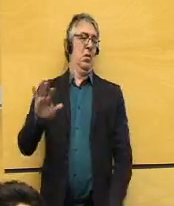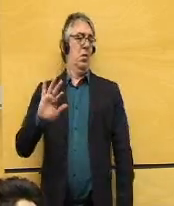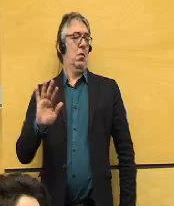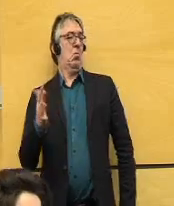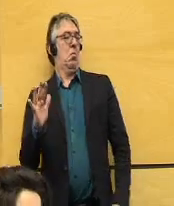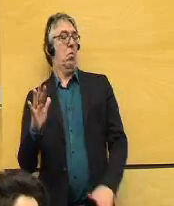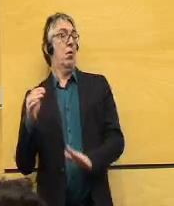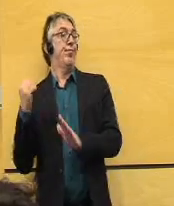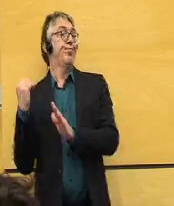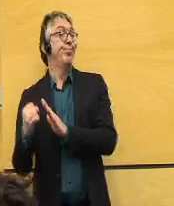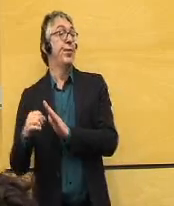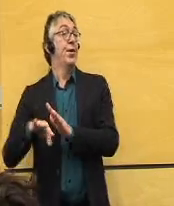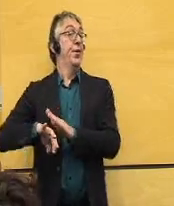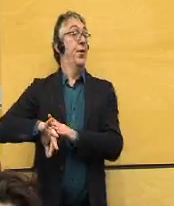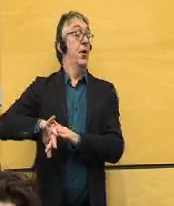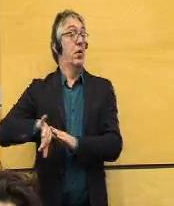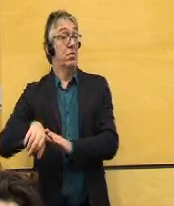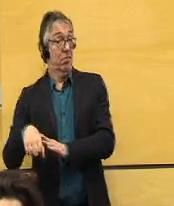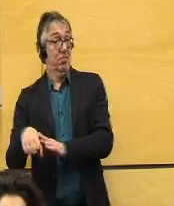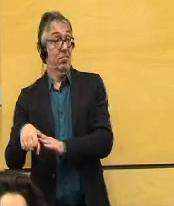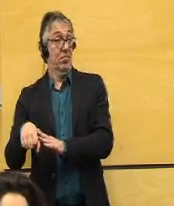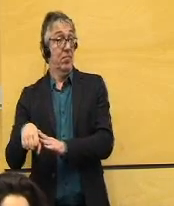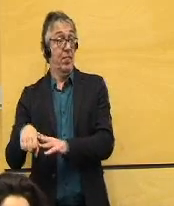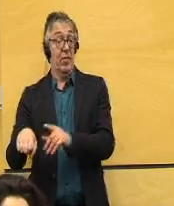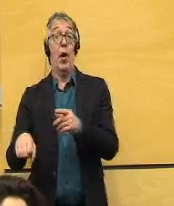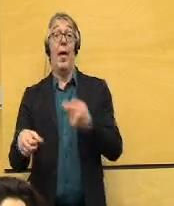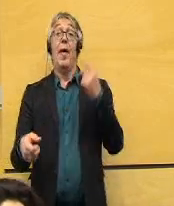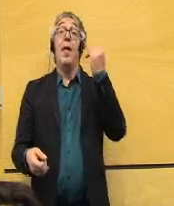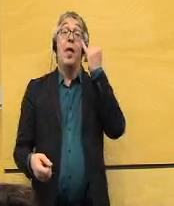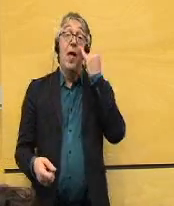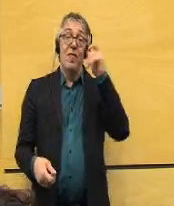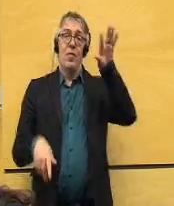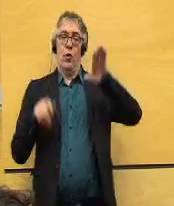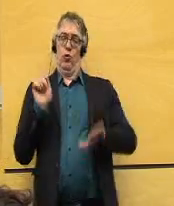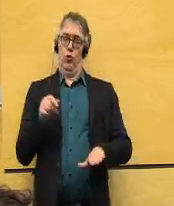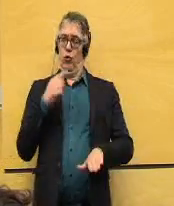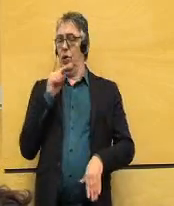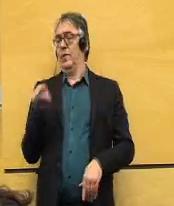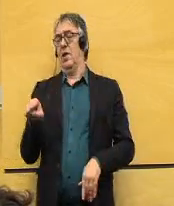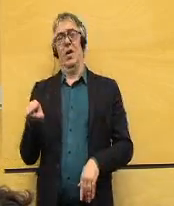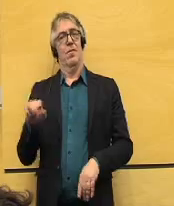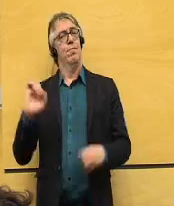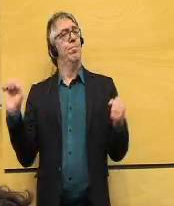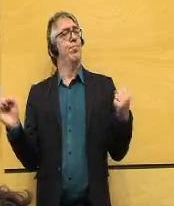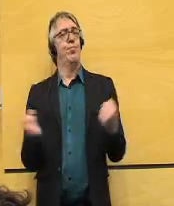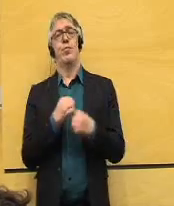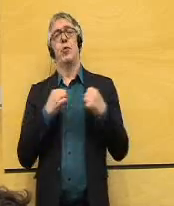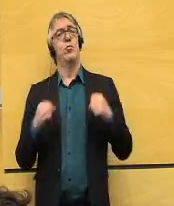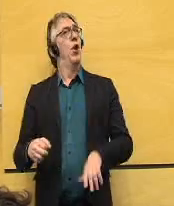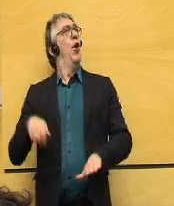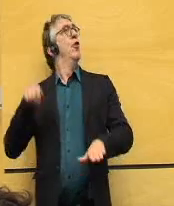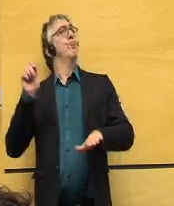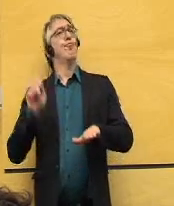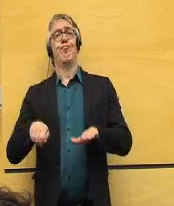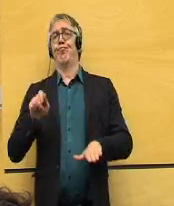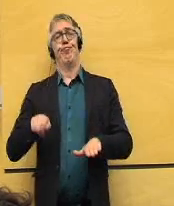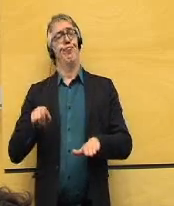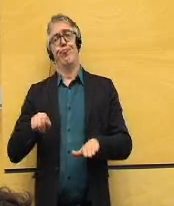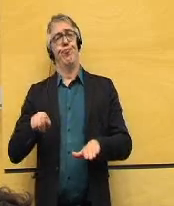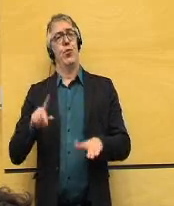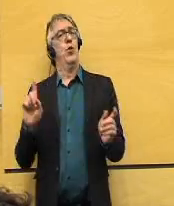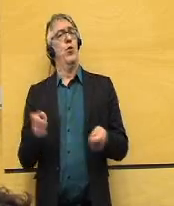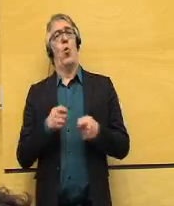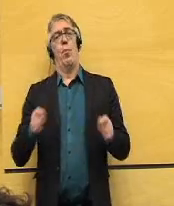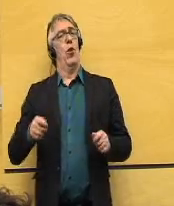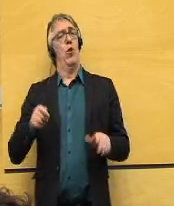and is declared unfit to stand trial, What security measures